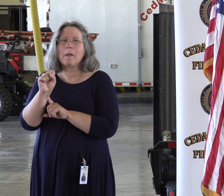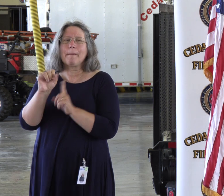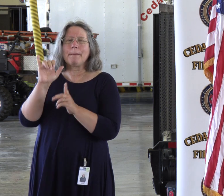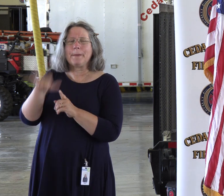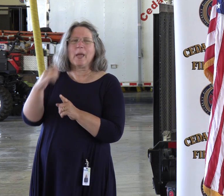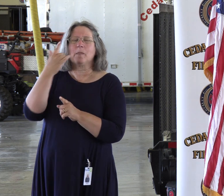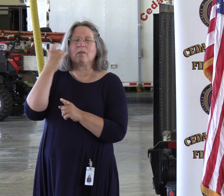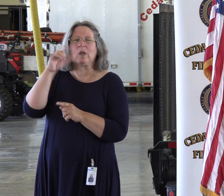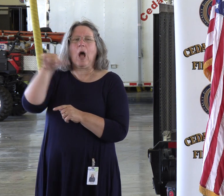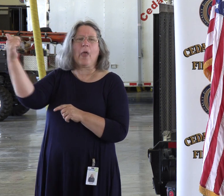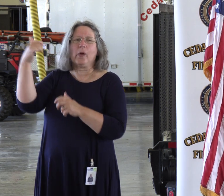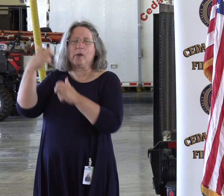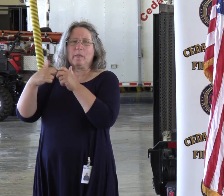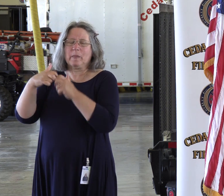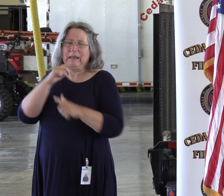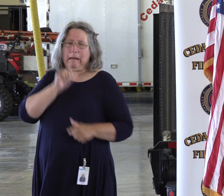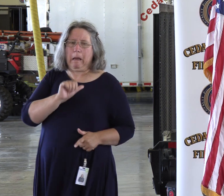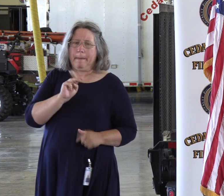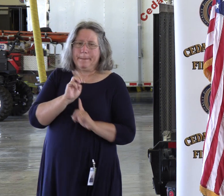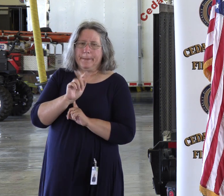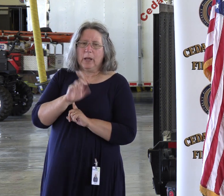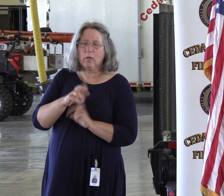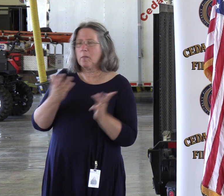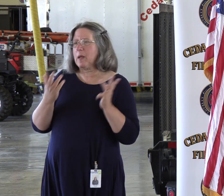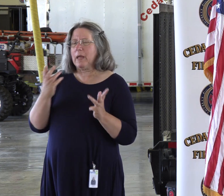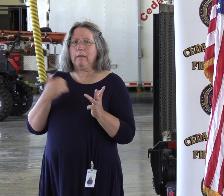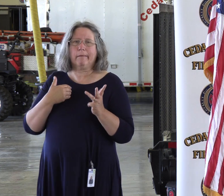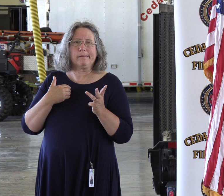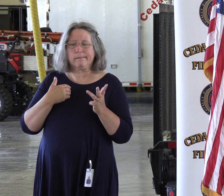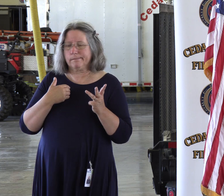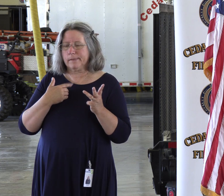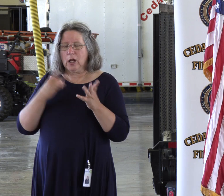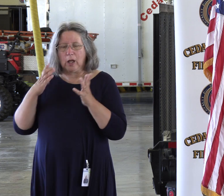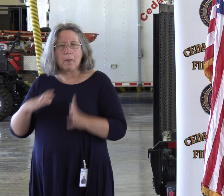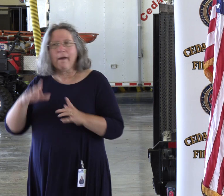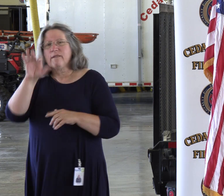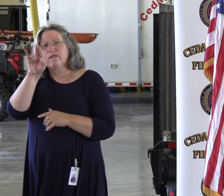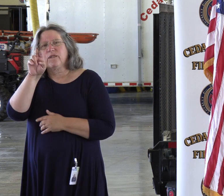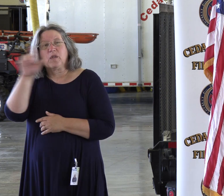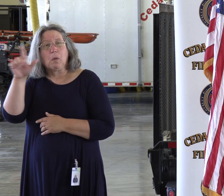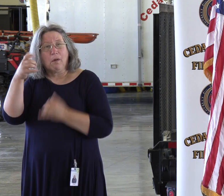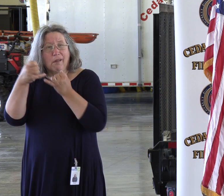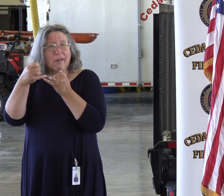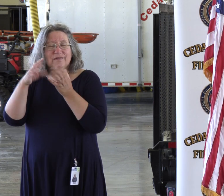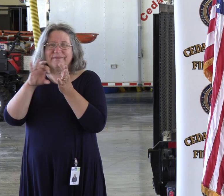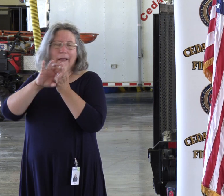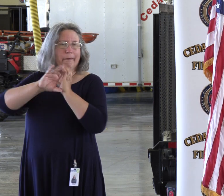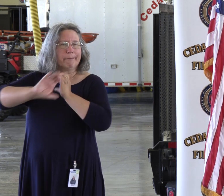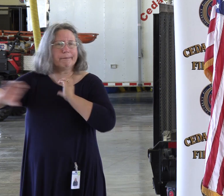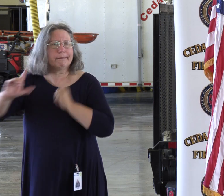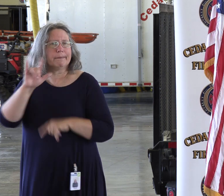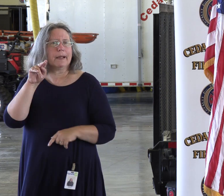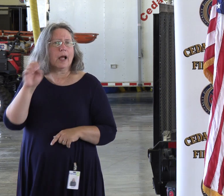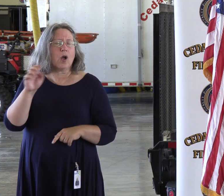some issues beyond the meter, whether it be customer fuel line broken or the city has deemed the building or